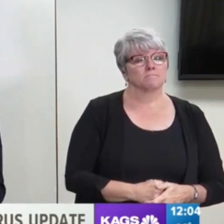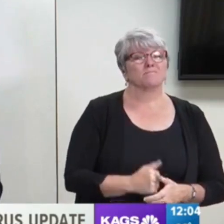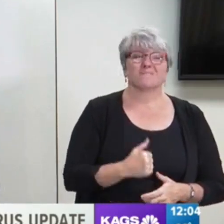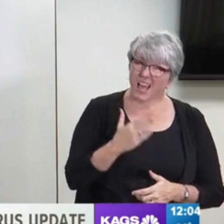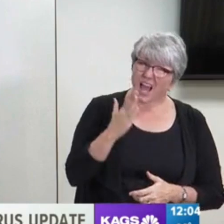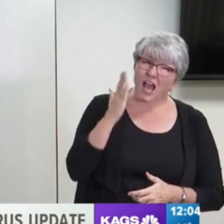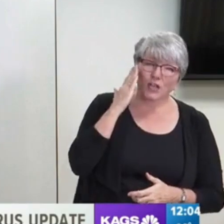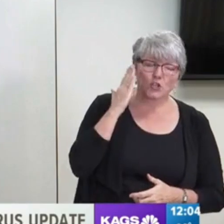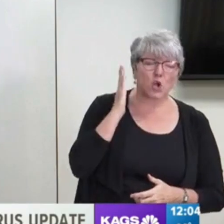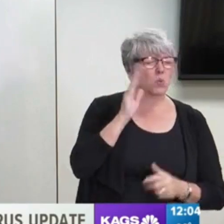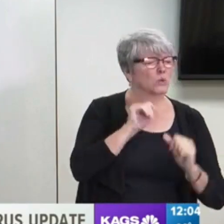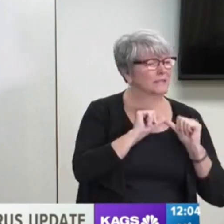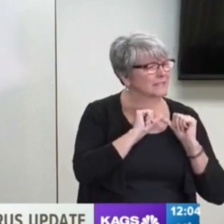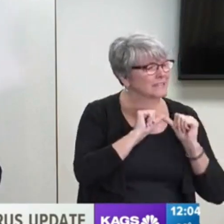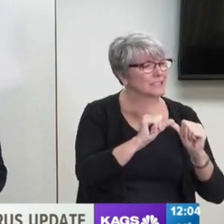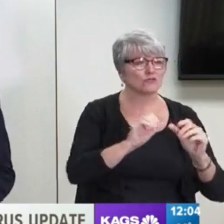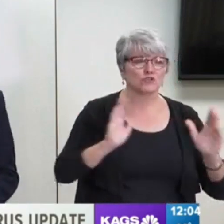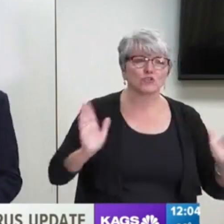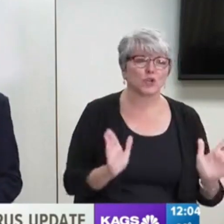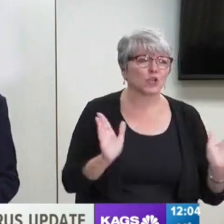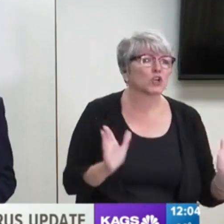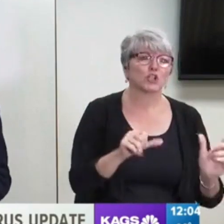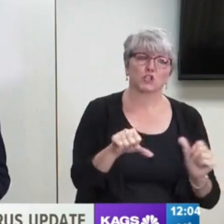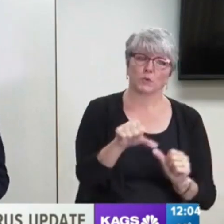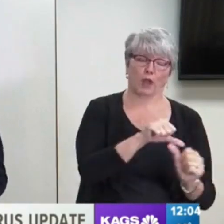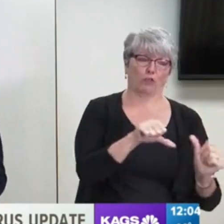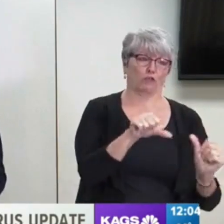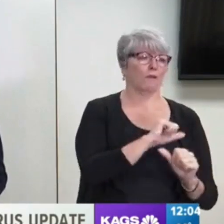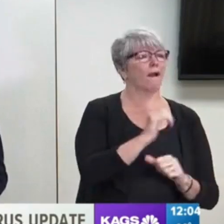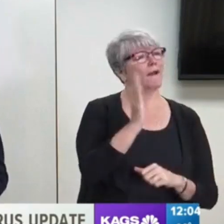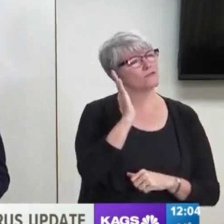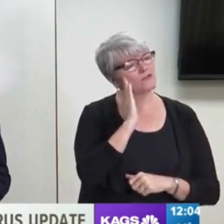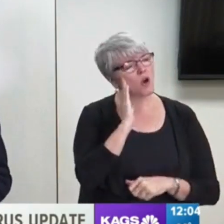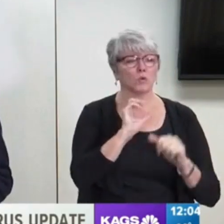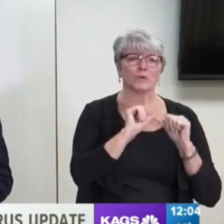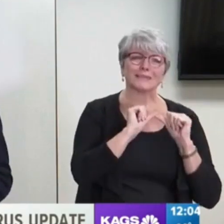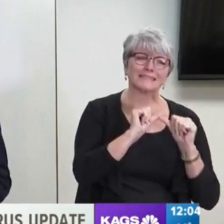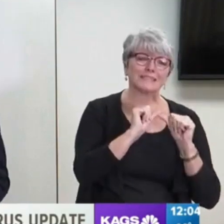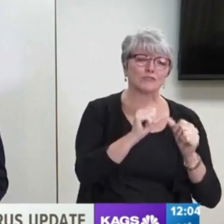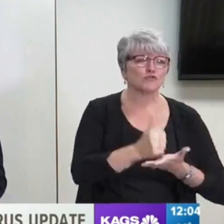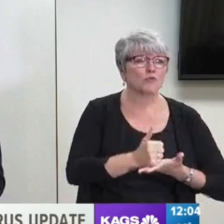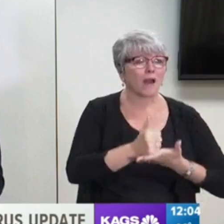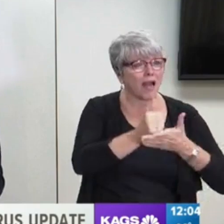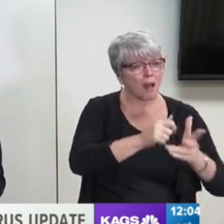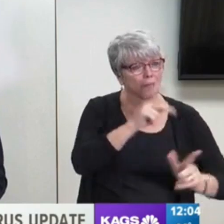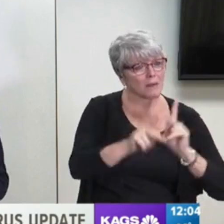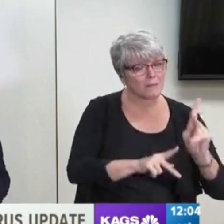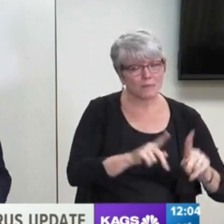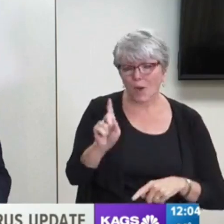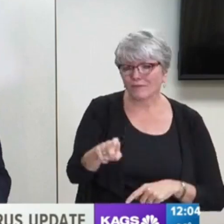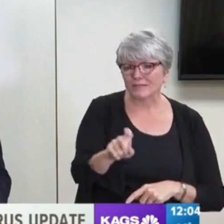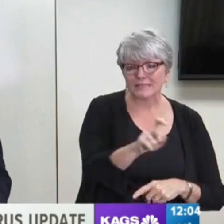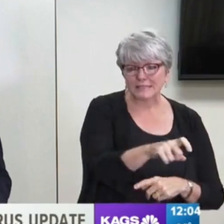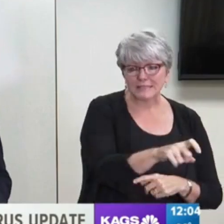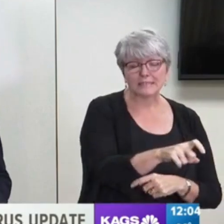I know that we will continue to encourage one another. I know that we will continue to help those in need.